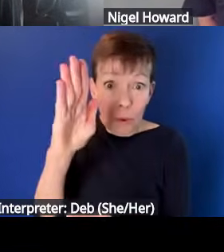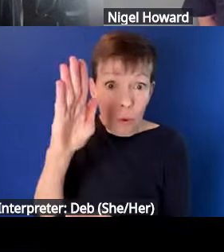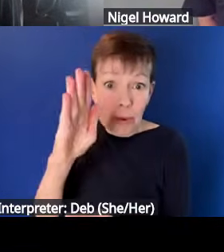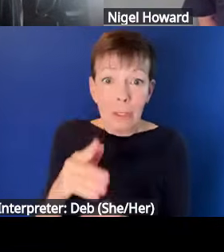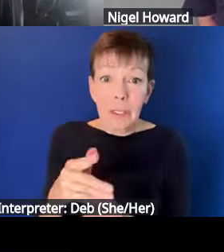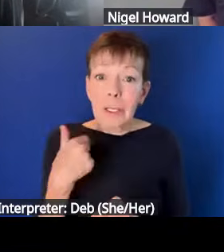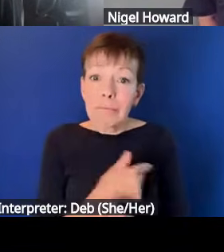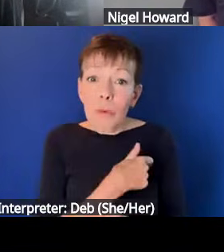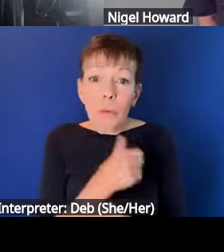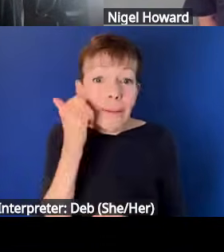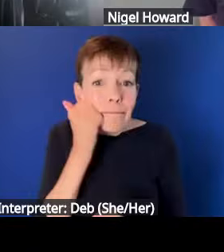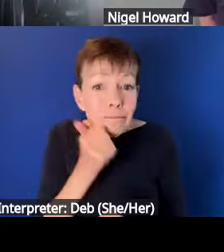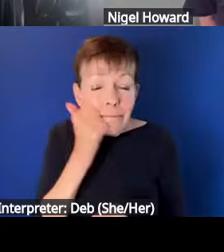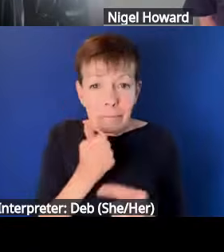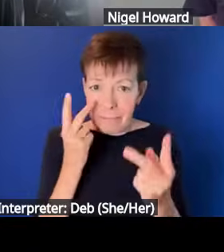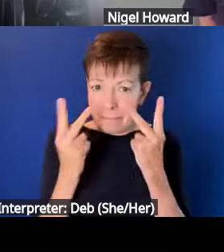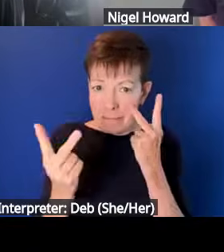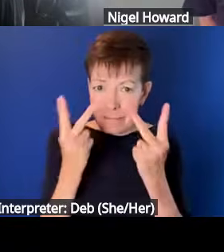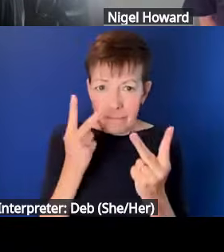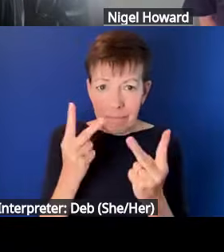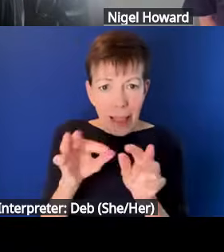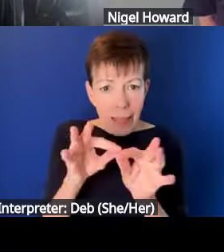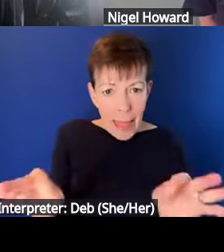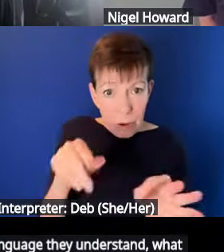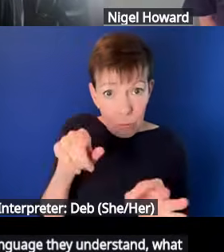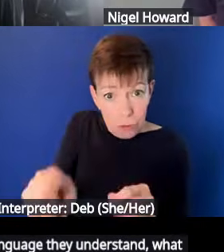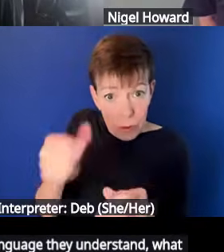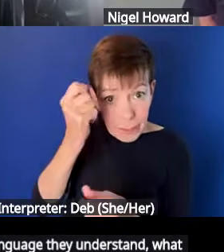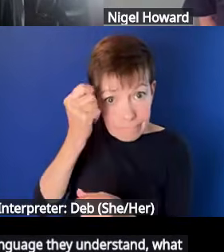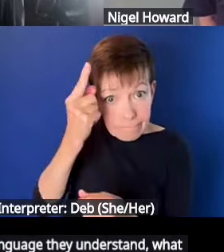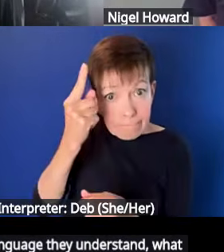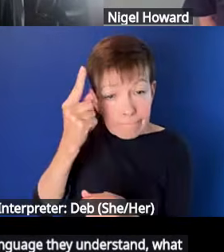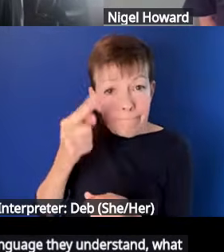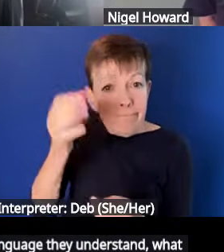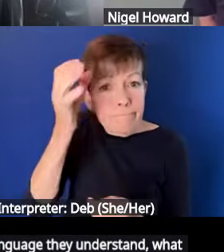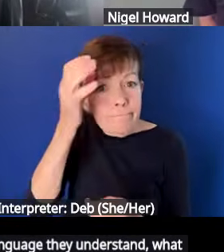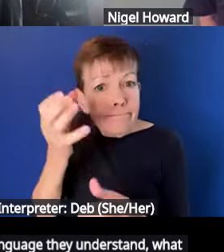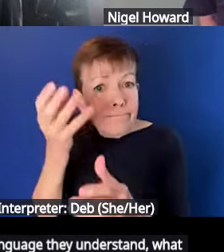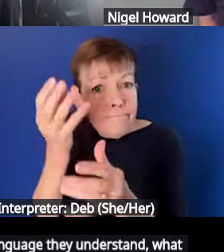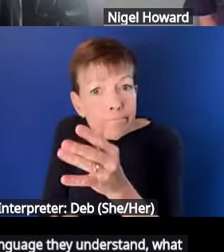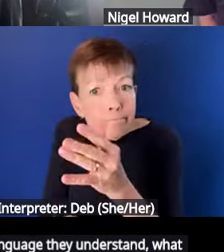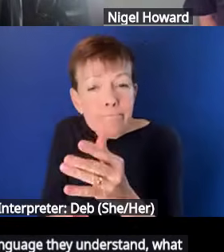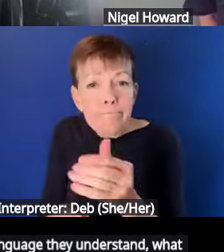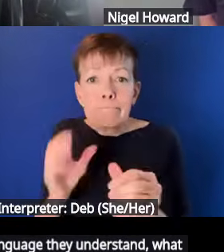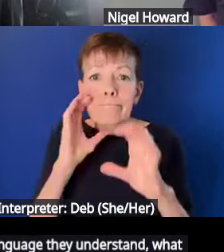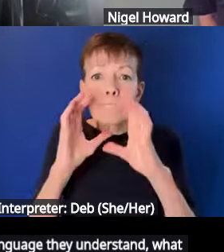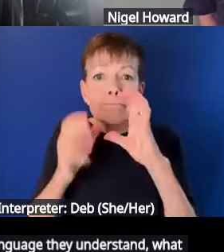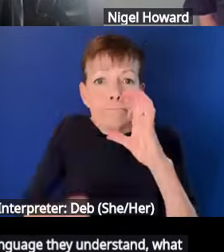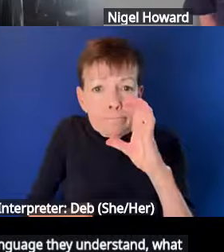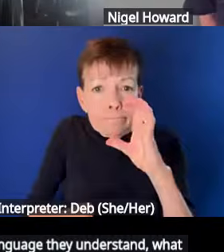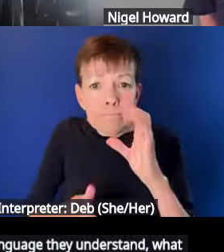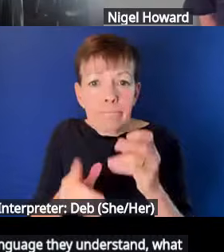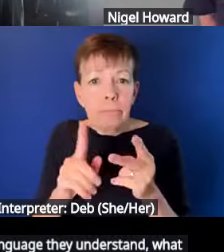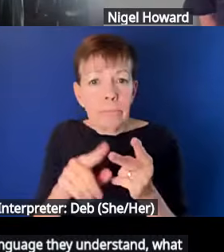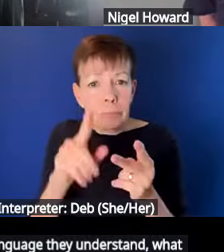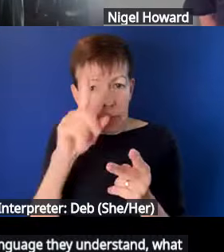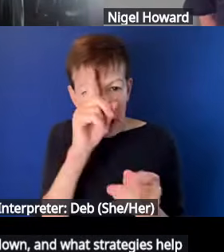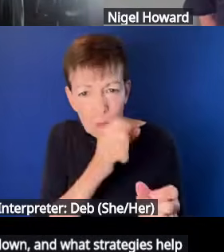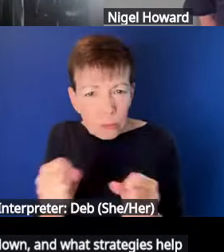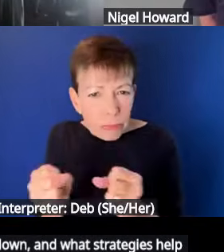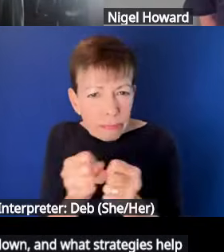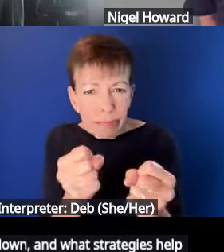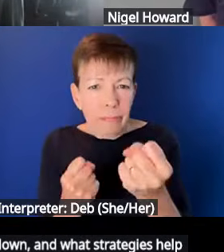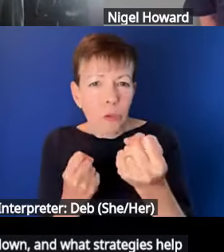what language they understand, what concepts they miss, where communication breaks down, and what strategies help them comprehend